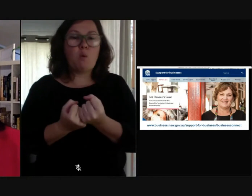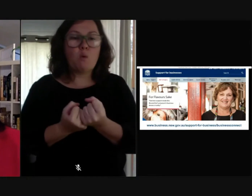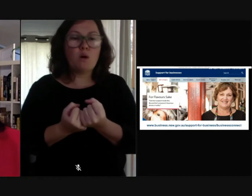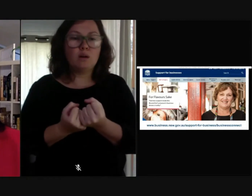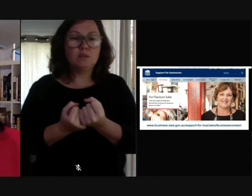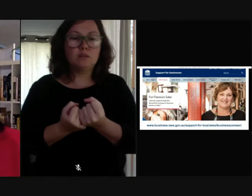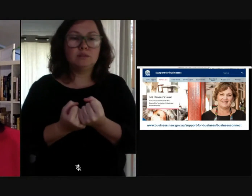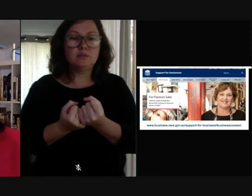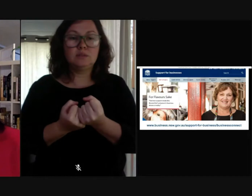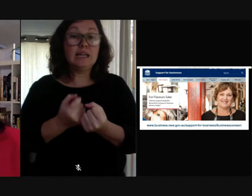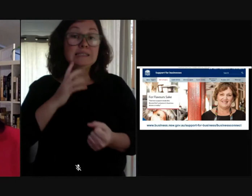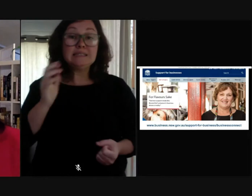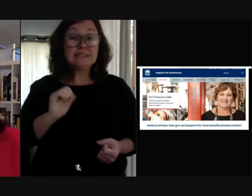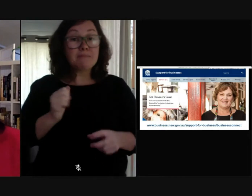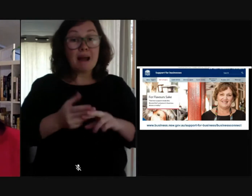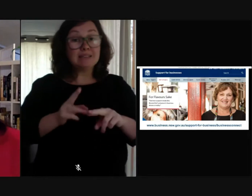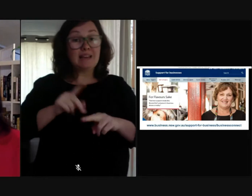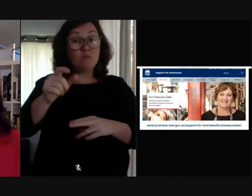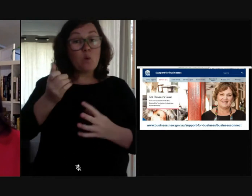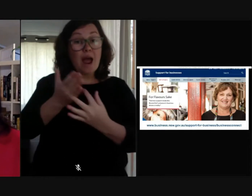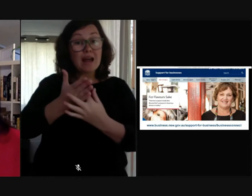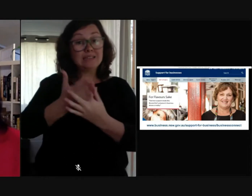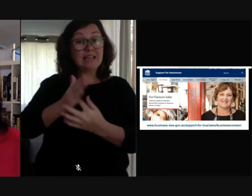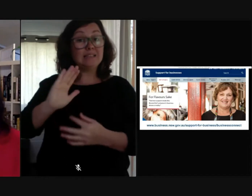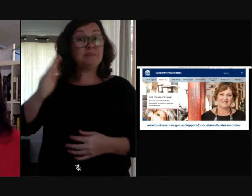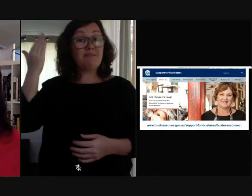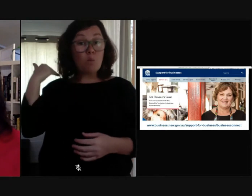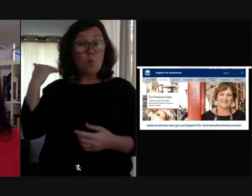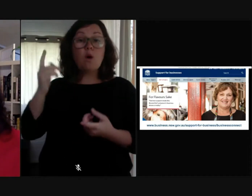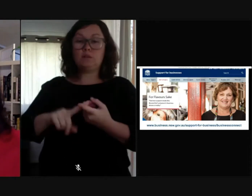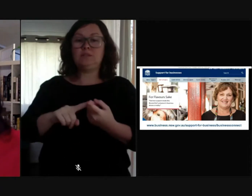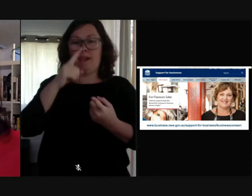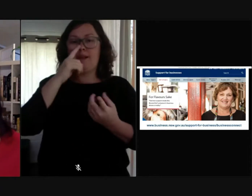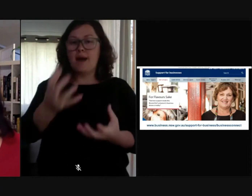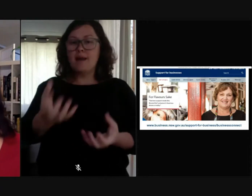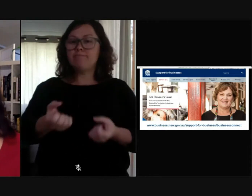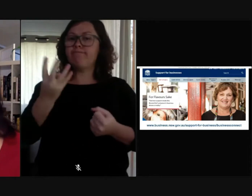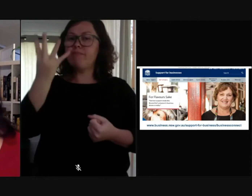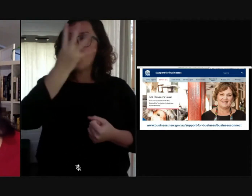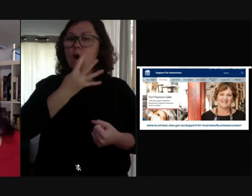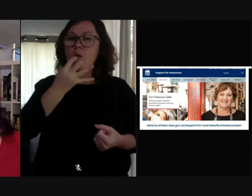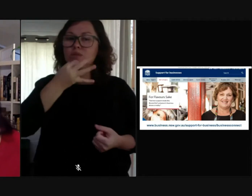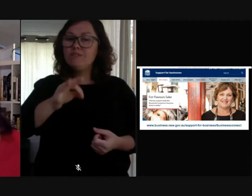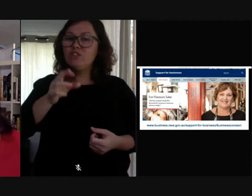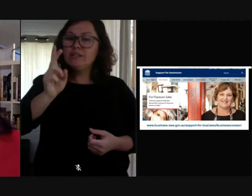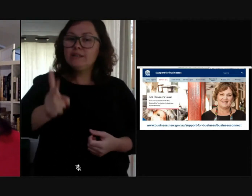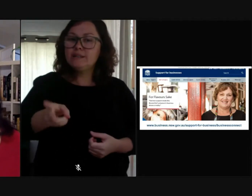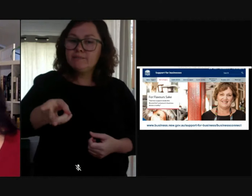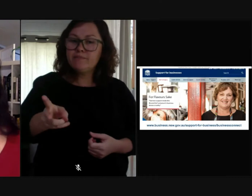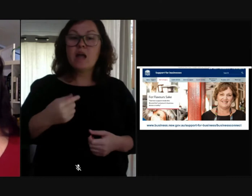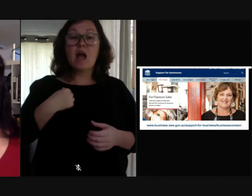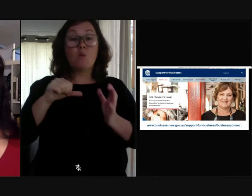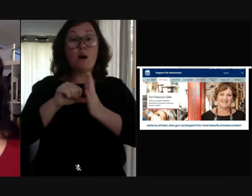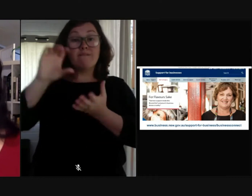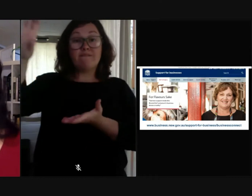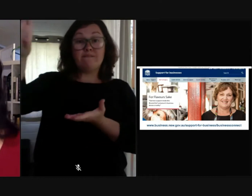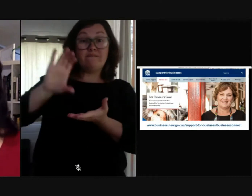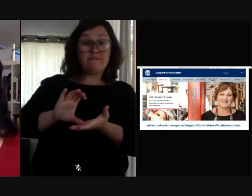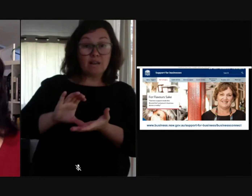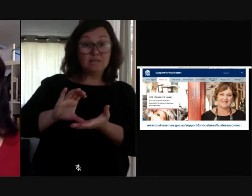the service before. In another piece of good news, I'm happy to report that our funding has been extended until